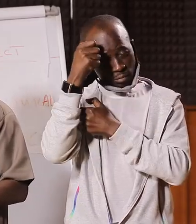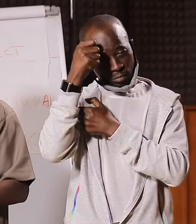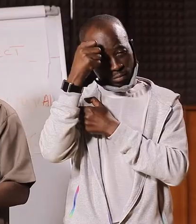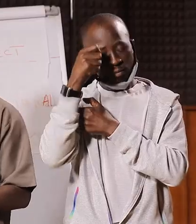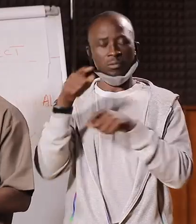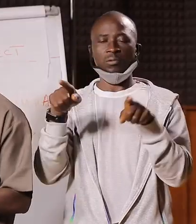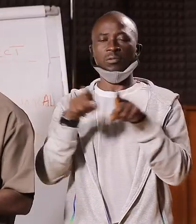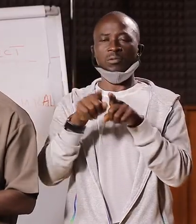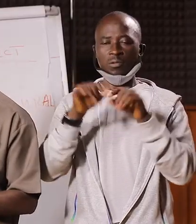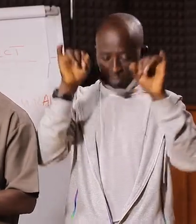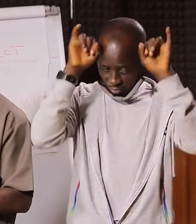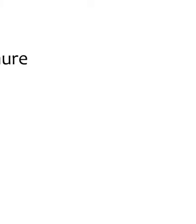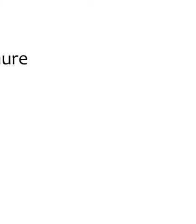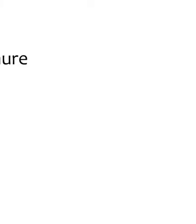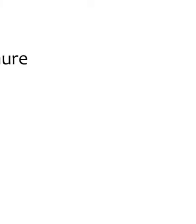just like horns.